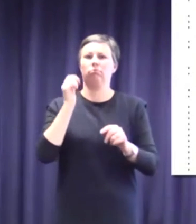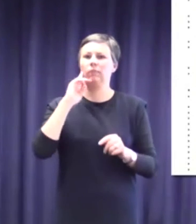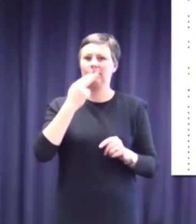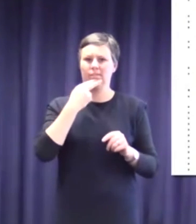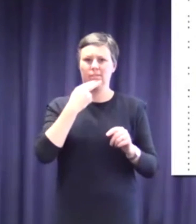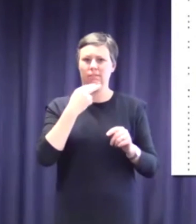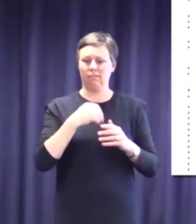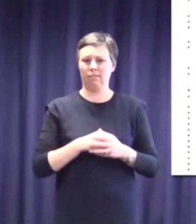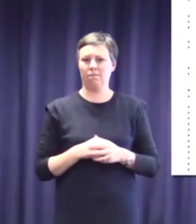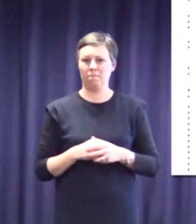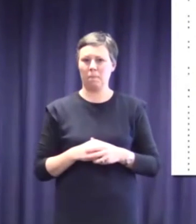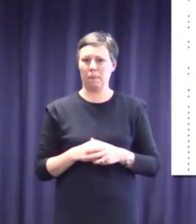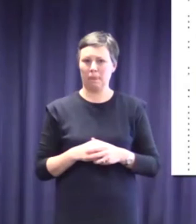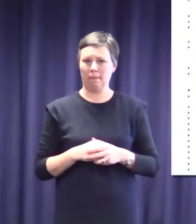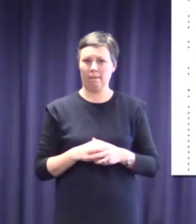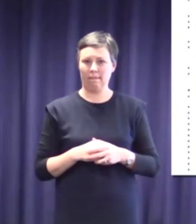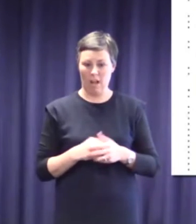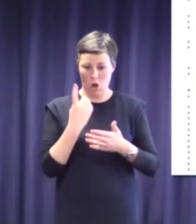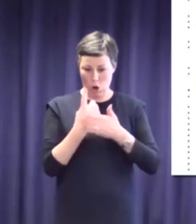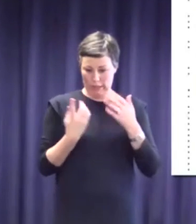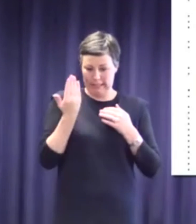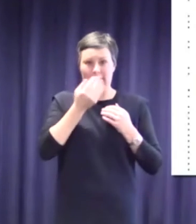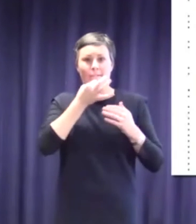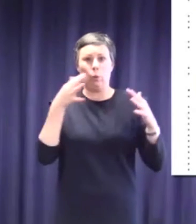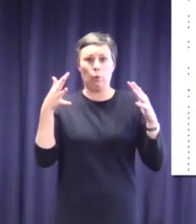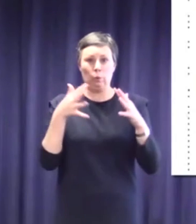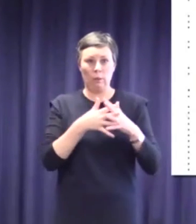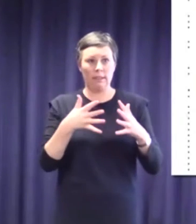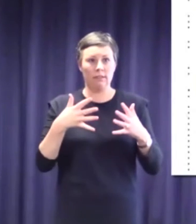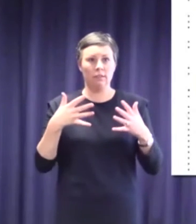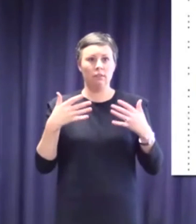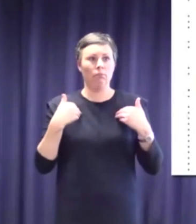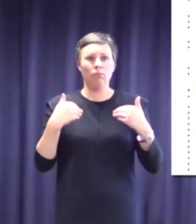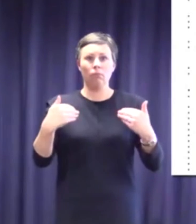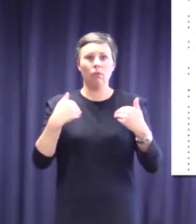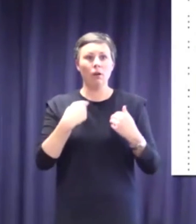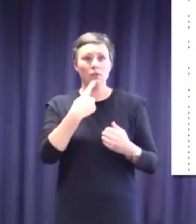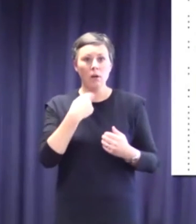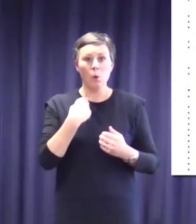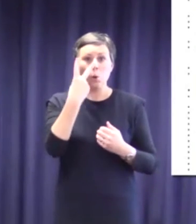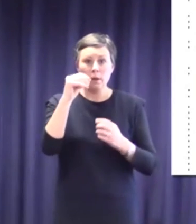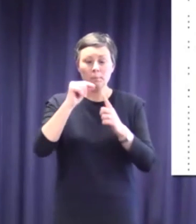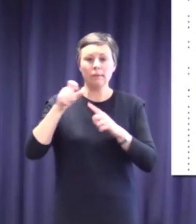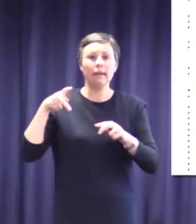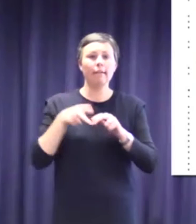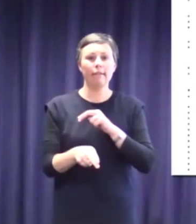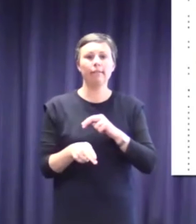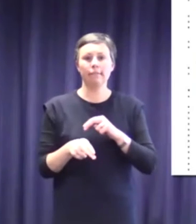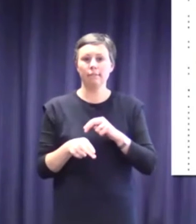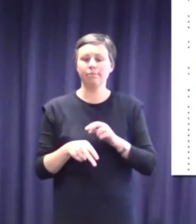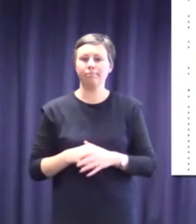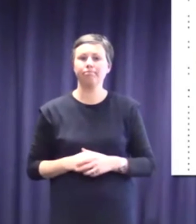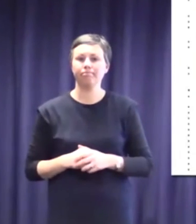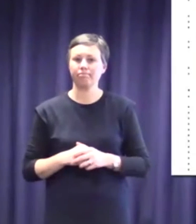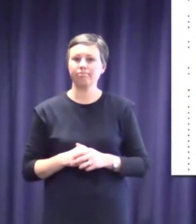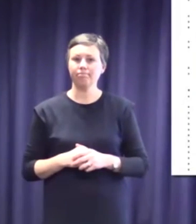would be. And it has only been in the last few weeks that we were advised that it was going to be a 20% funding cut.